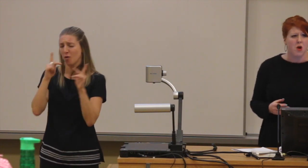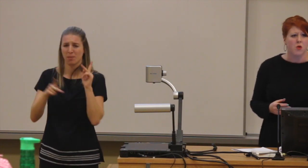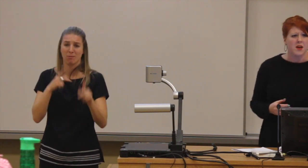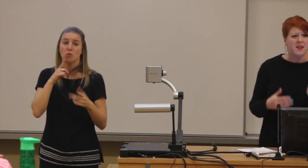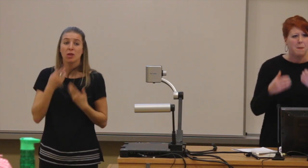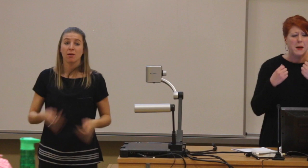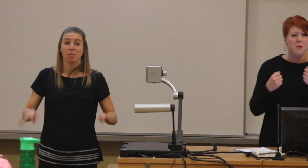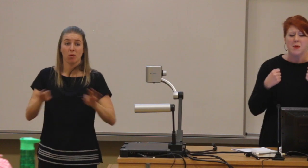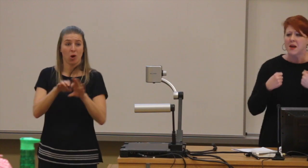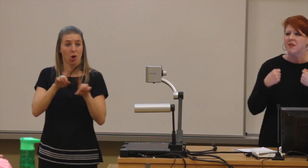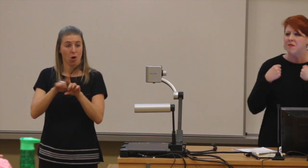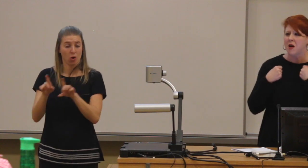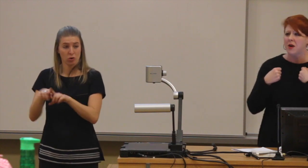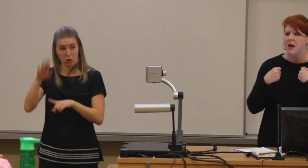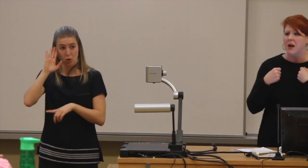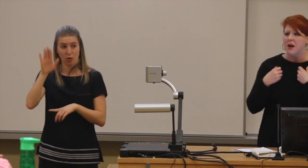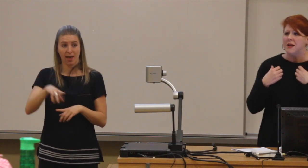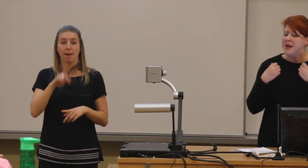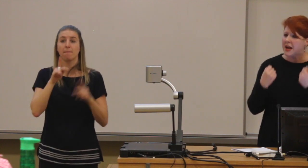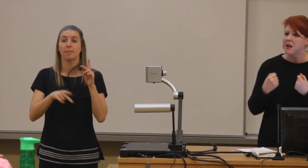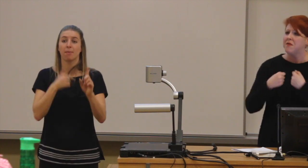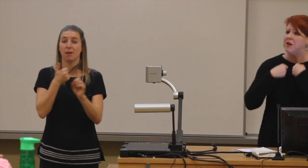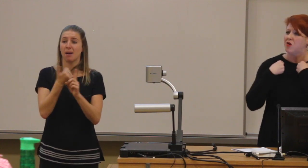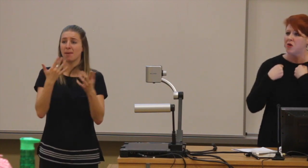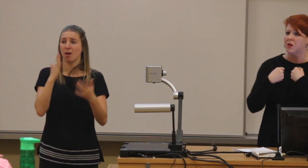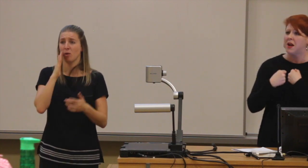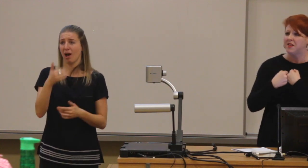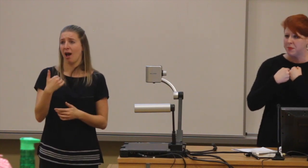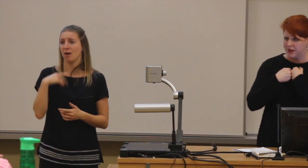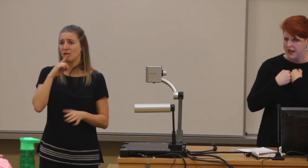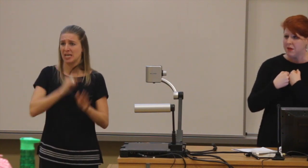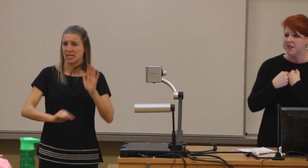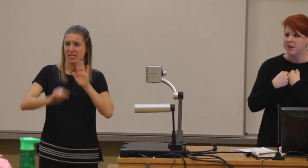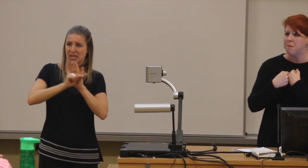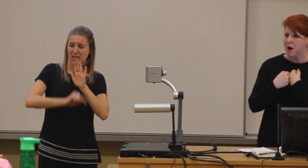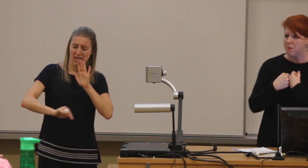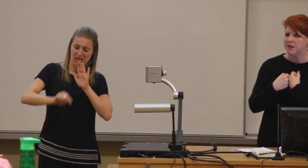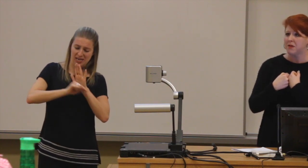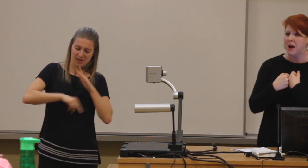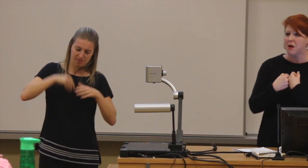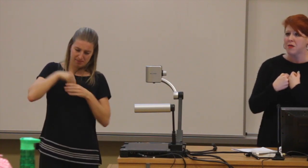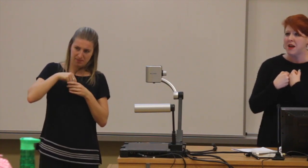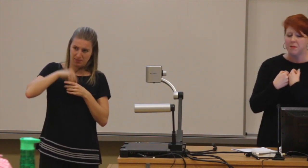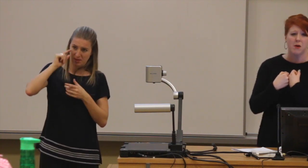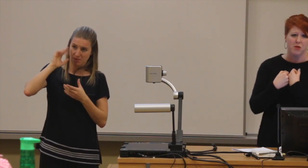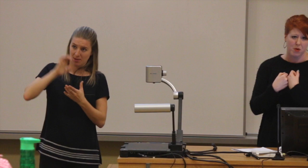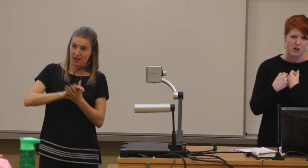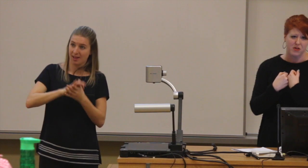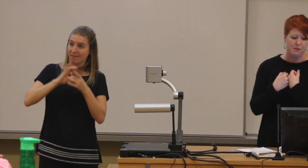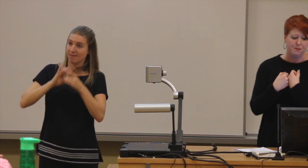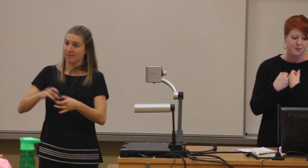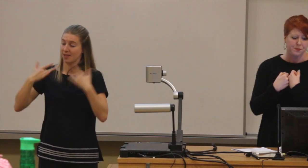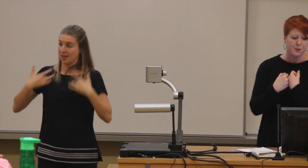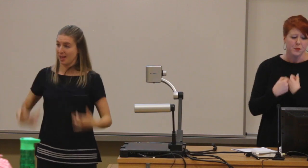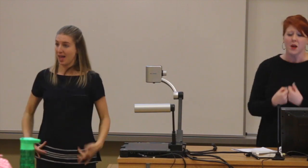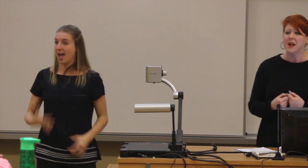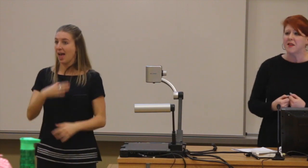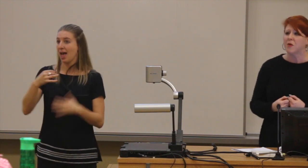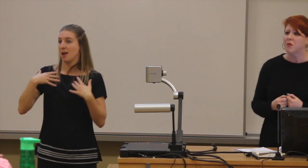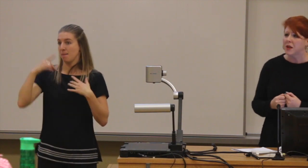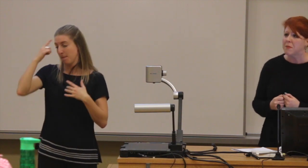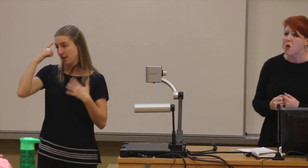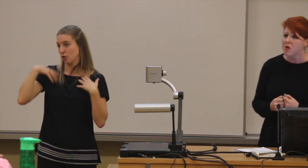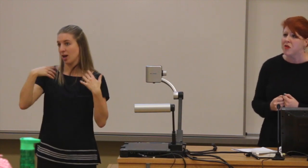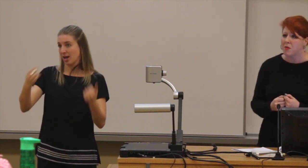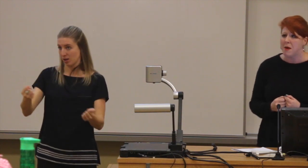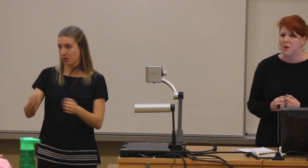to also note is that people may have some very negative internalized beliefs about mental health and about depression. Again,